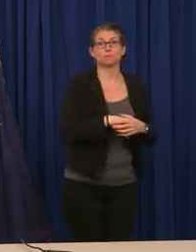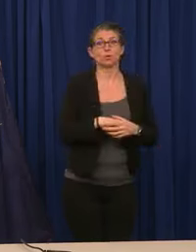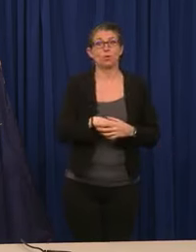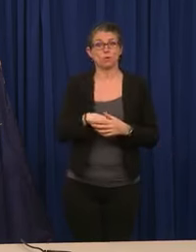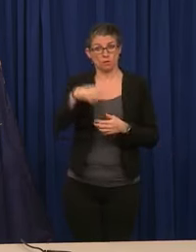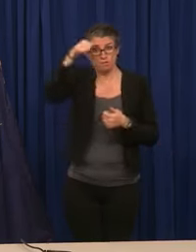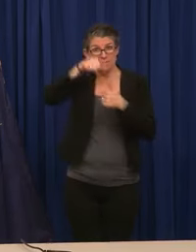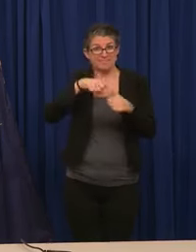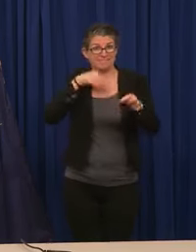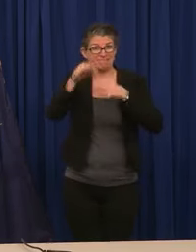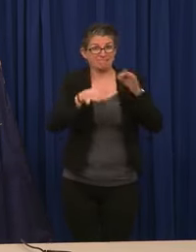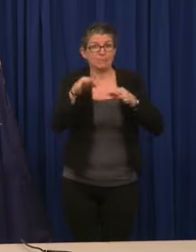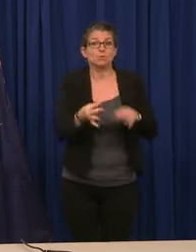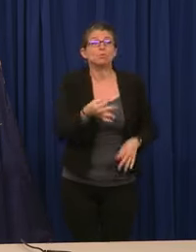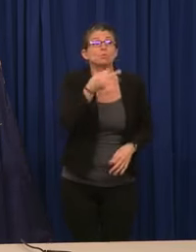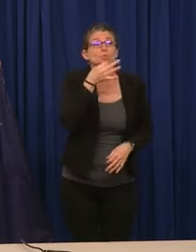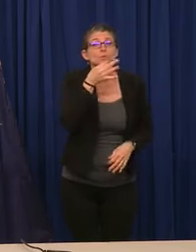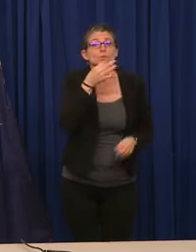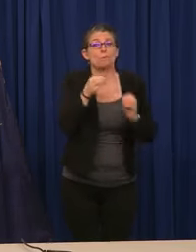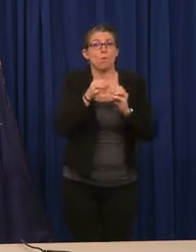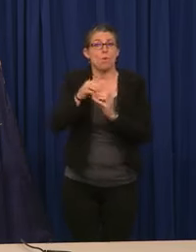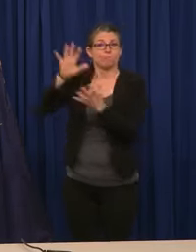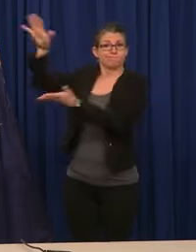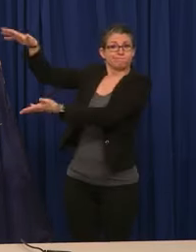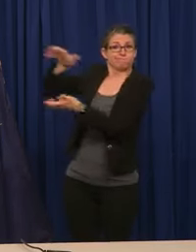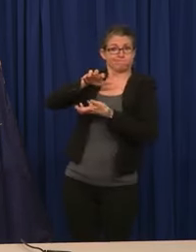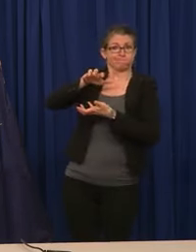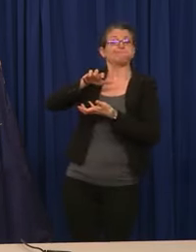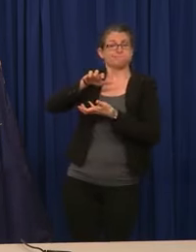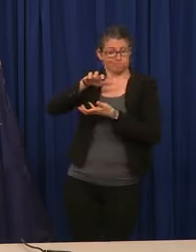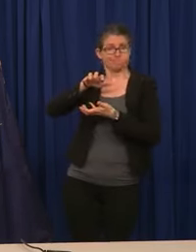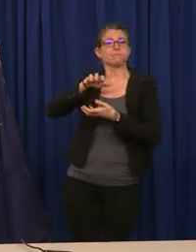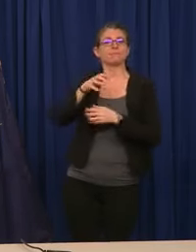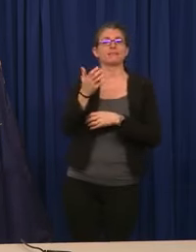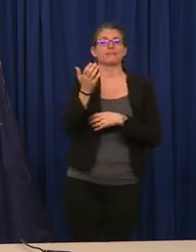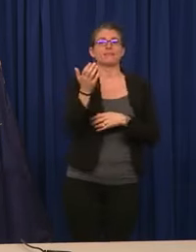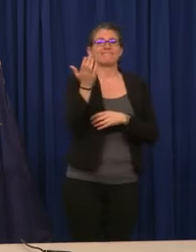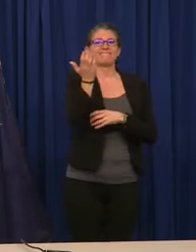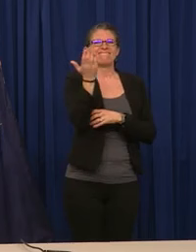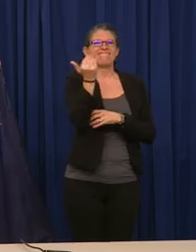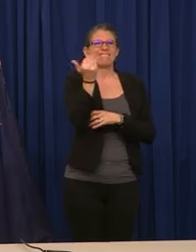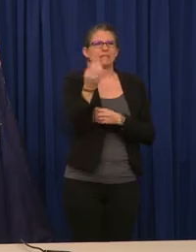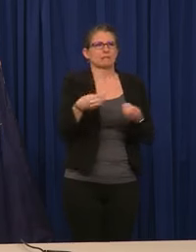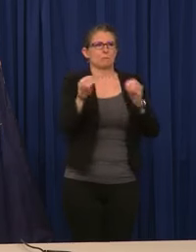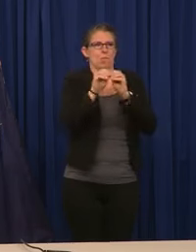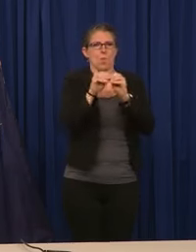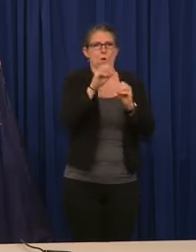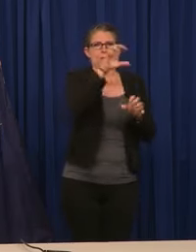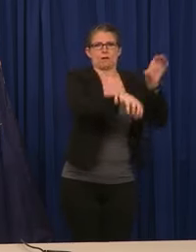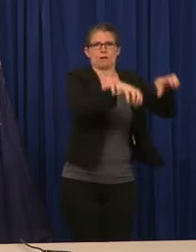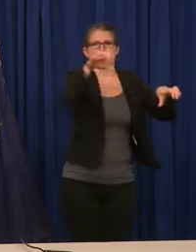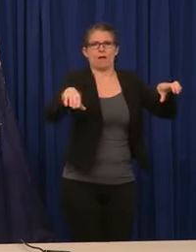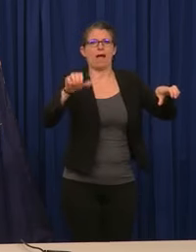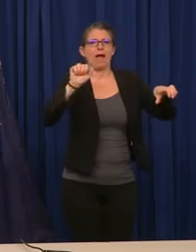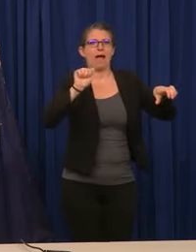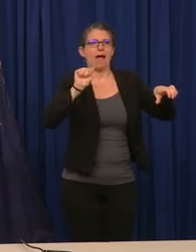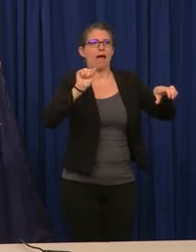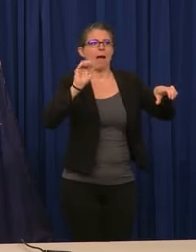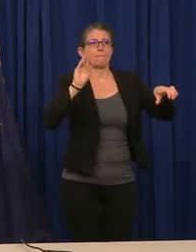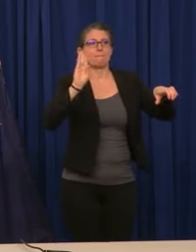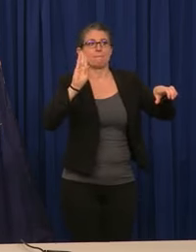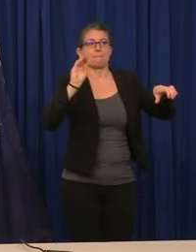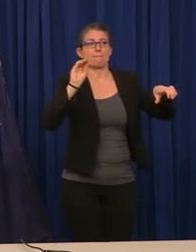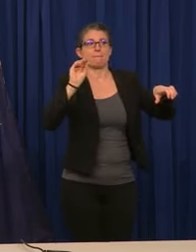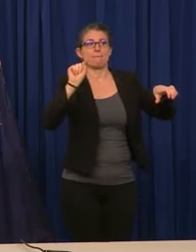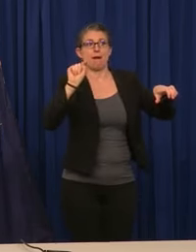15 of the new Abbott Laboratories ID Now platforms. We will also be able